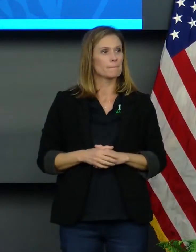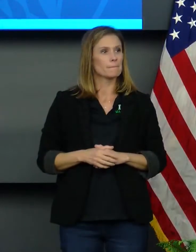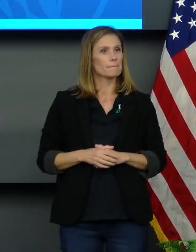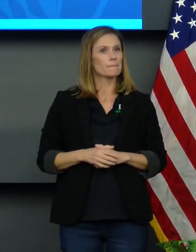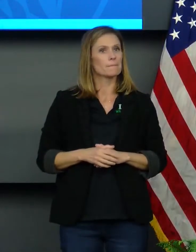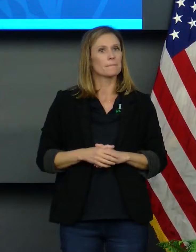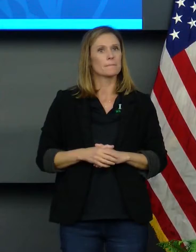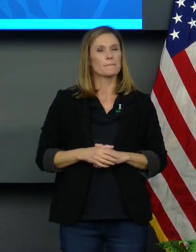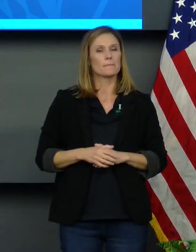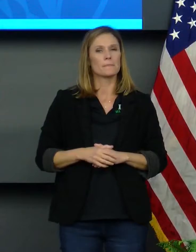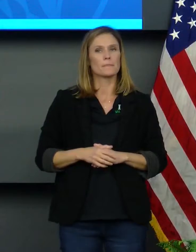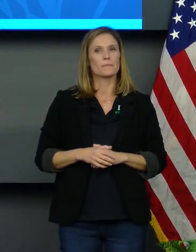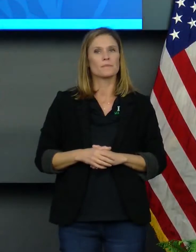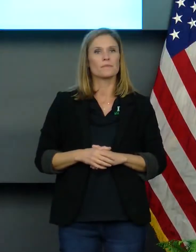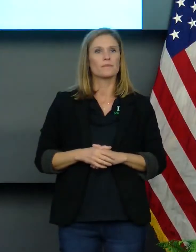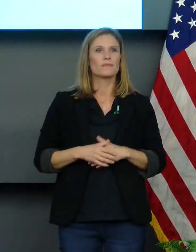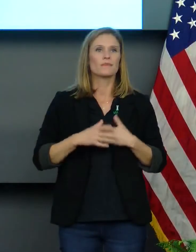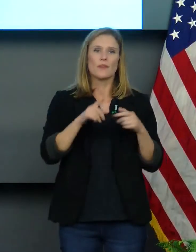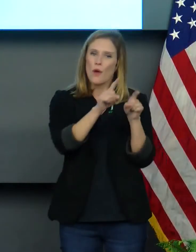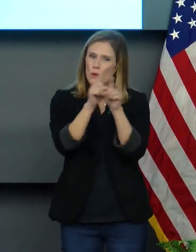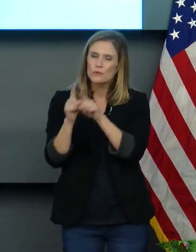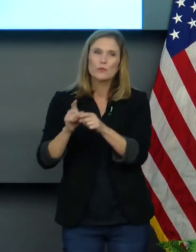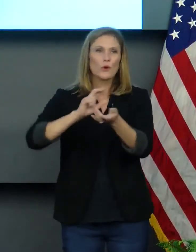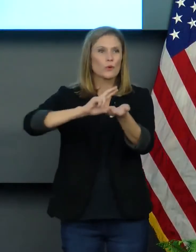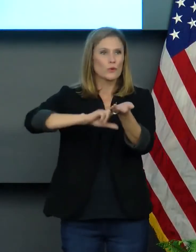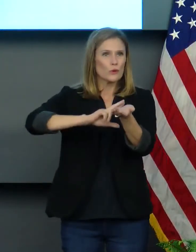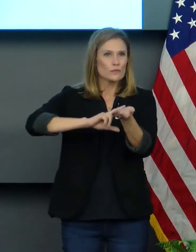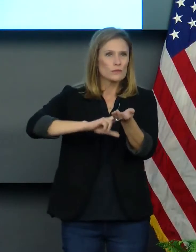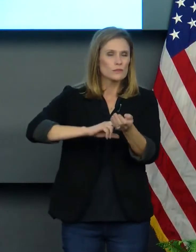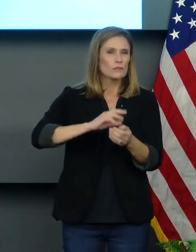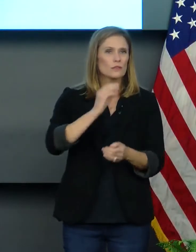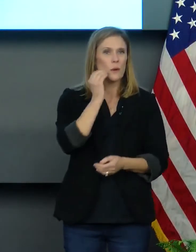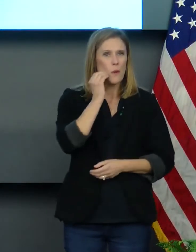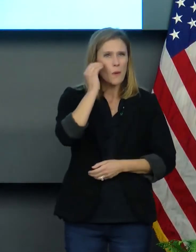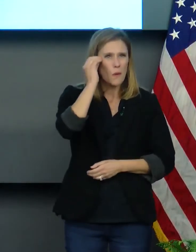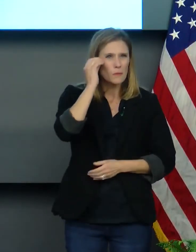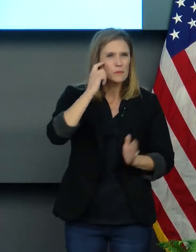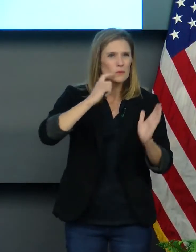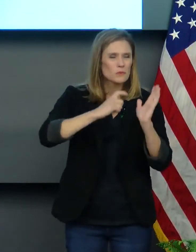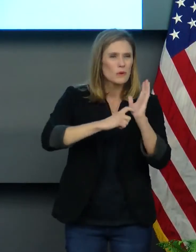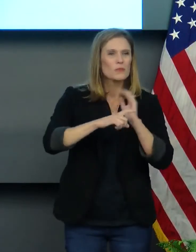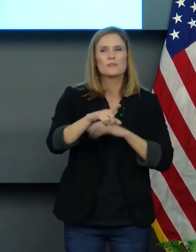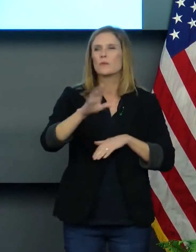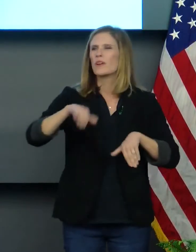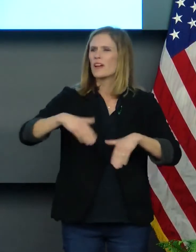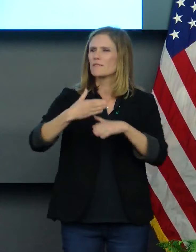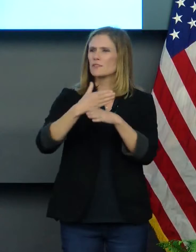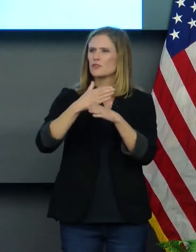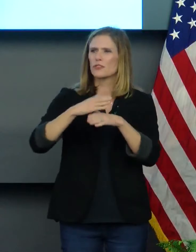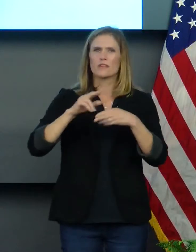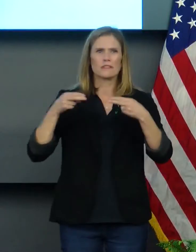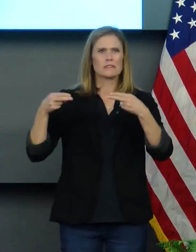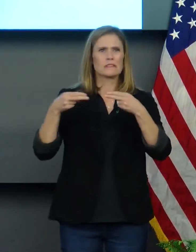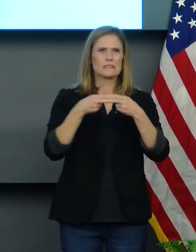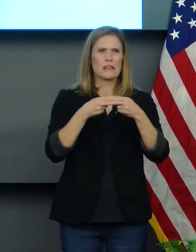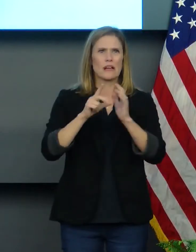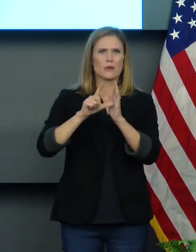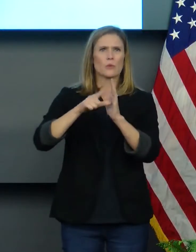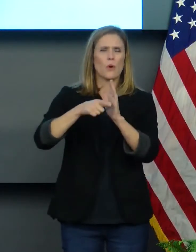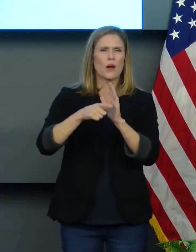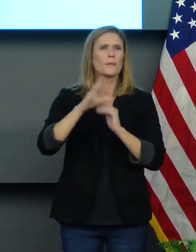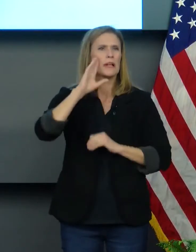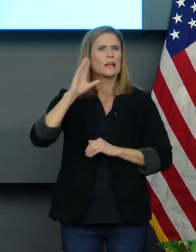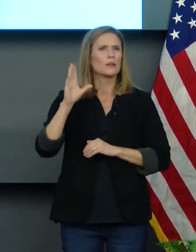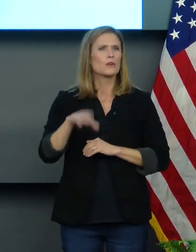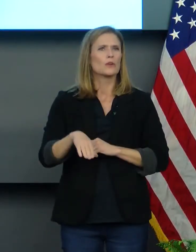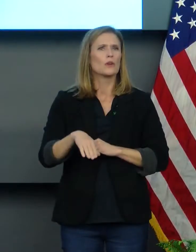We see that playing out in our nursing homes. If you could go to the next slide, and I wanted to share this data. We haven't shared the slide in a little while, but I